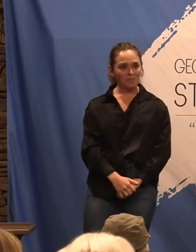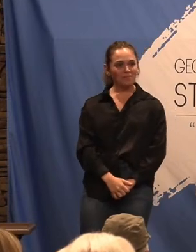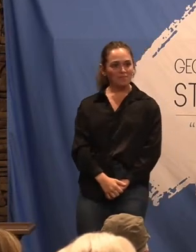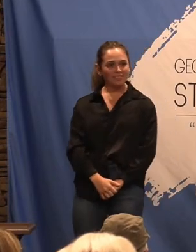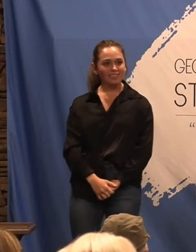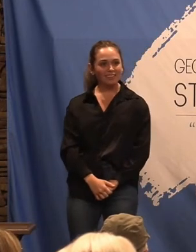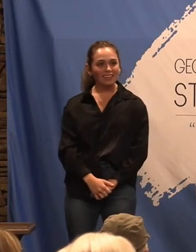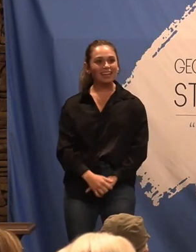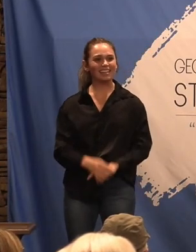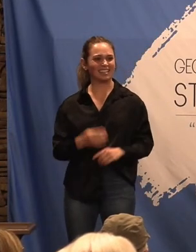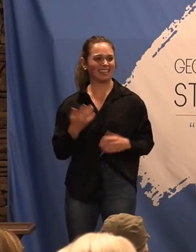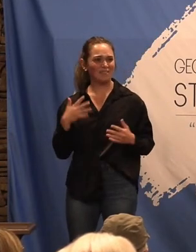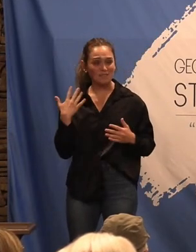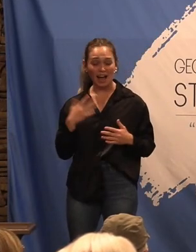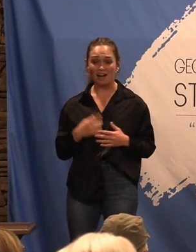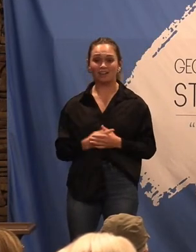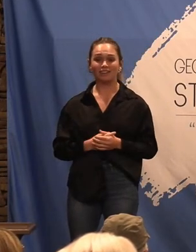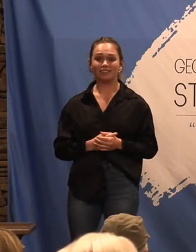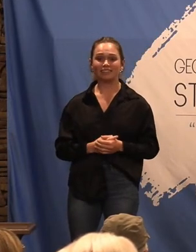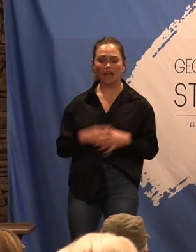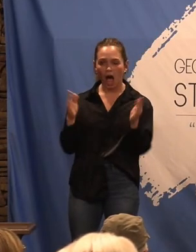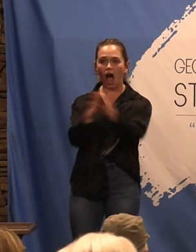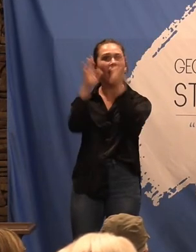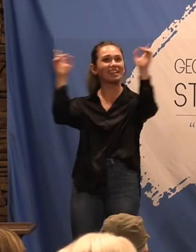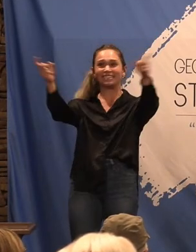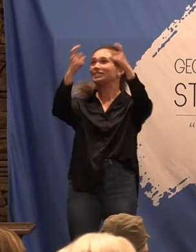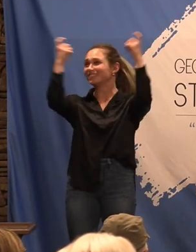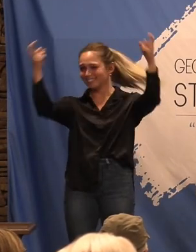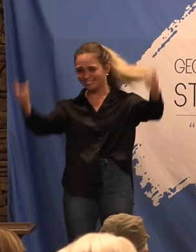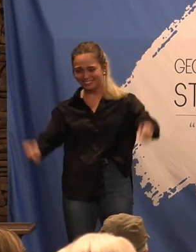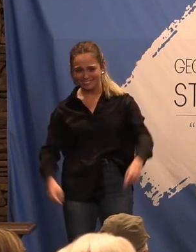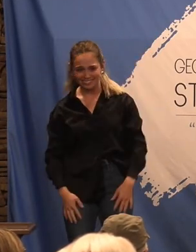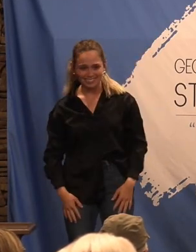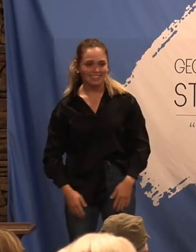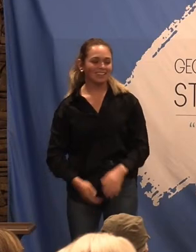He'd give them what for him. Yeah. Hallelujah.